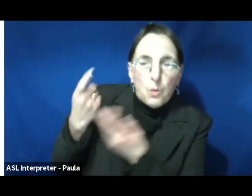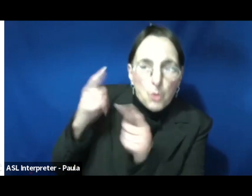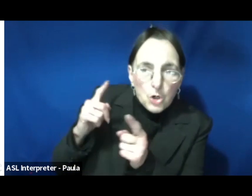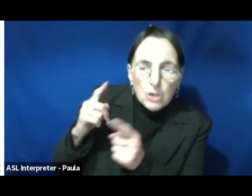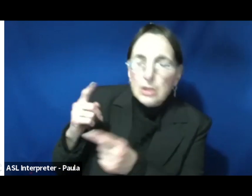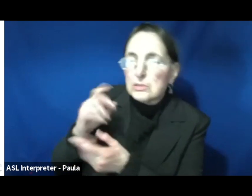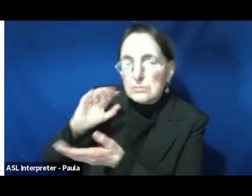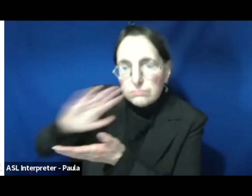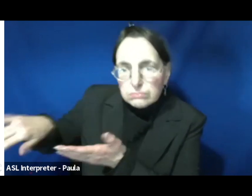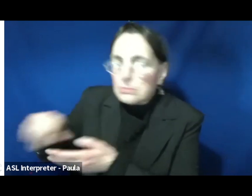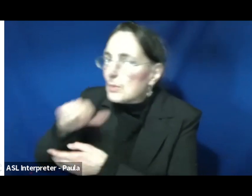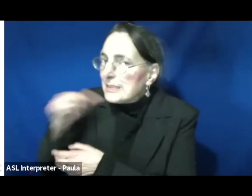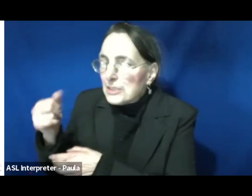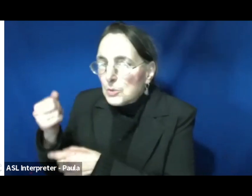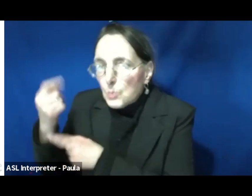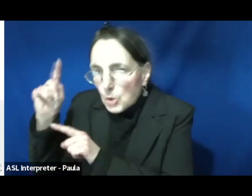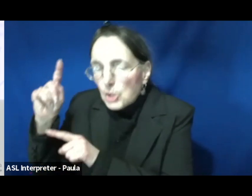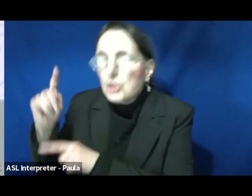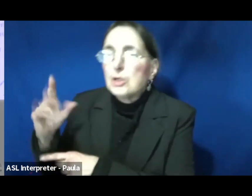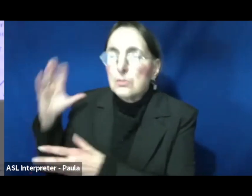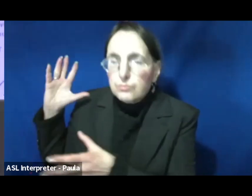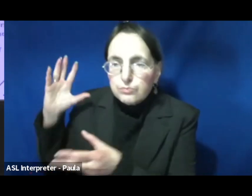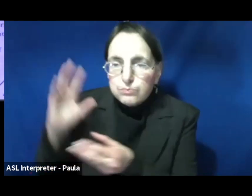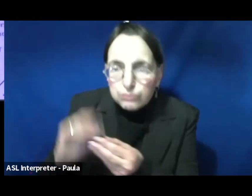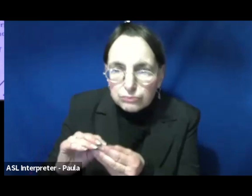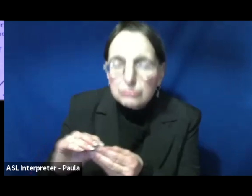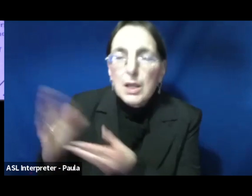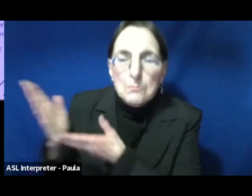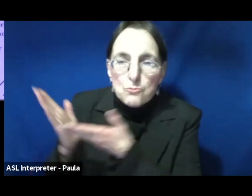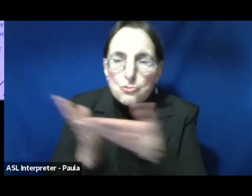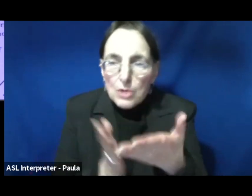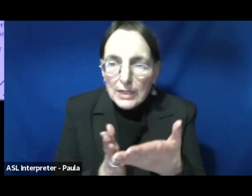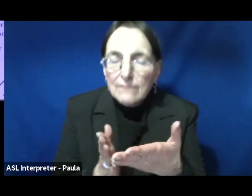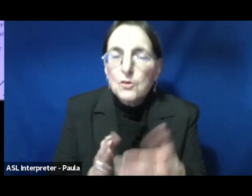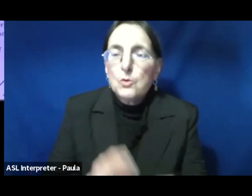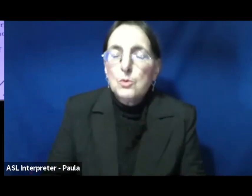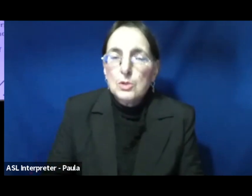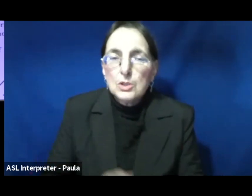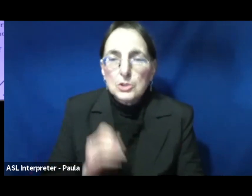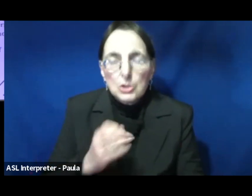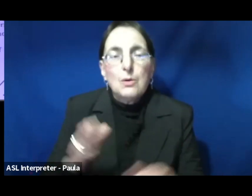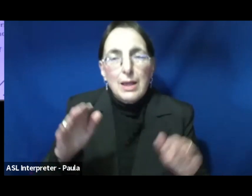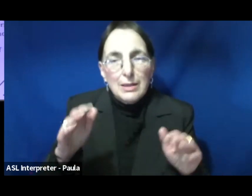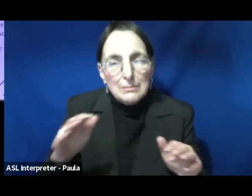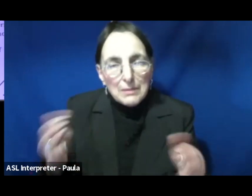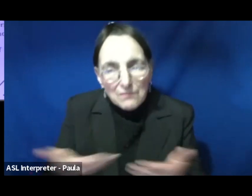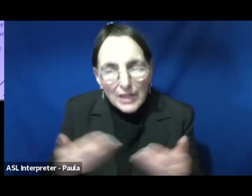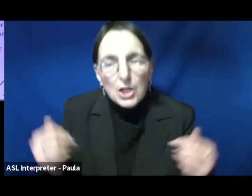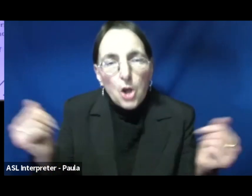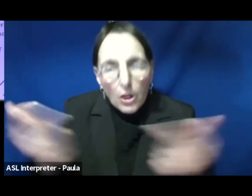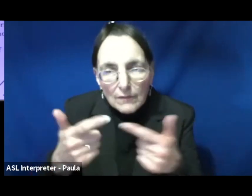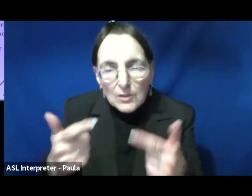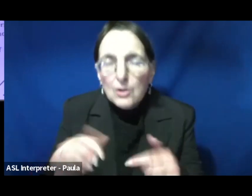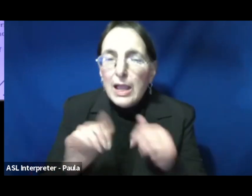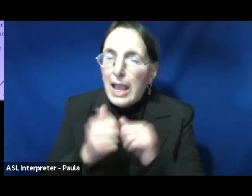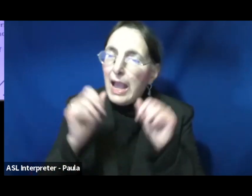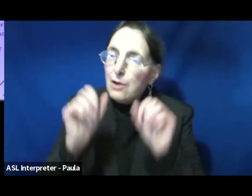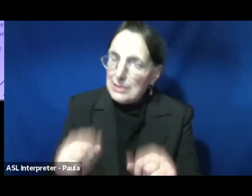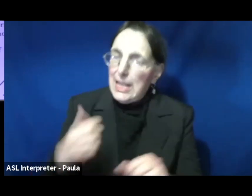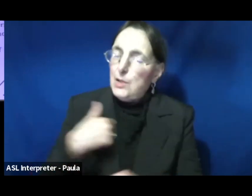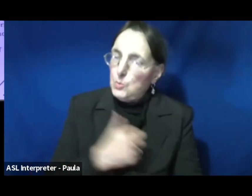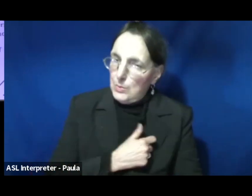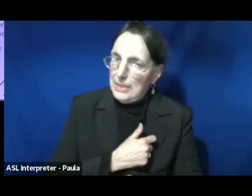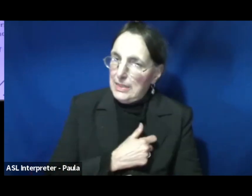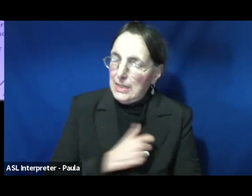you to go back to this Venn diagram, think about how we can coexist with people who have indigenous knowledge and how they